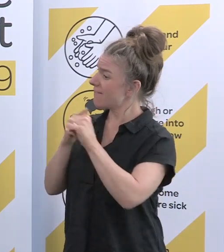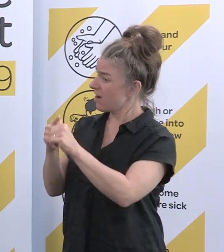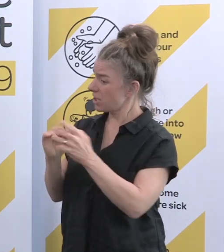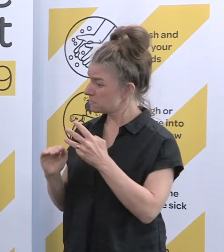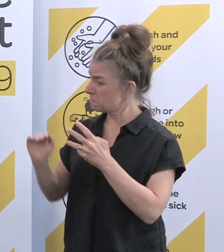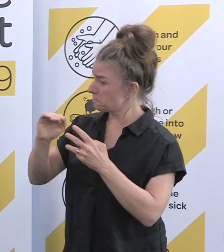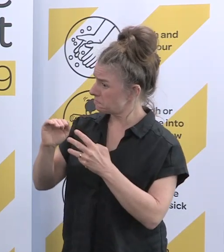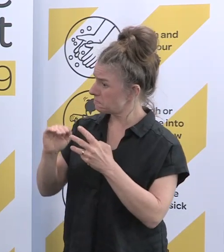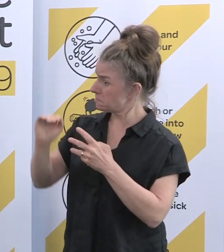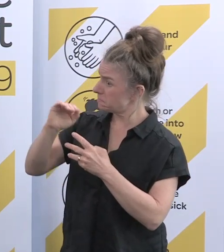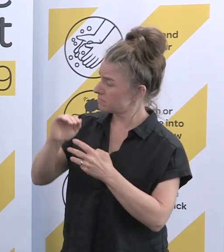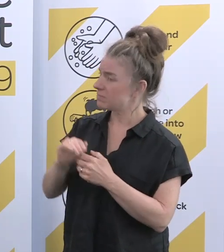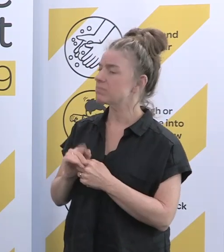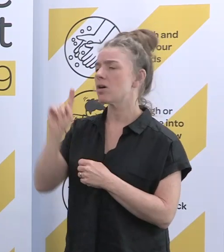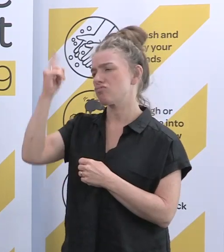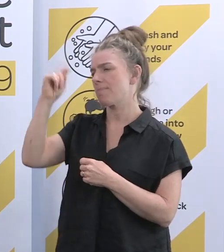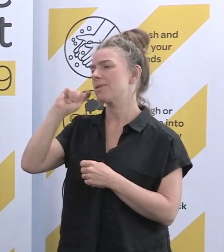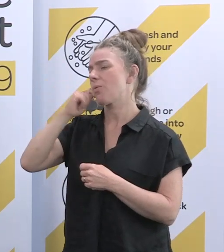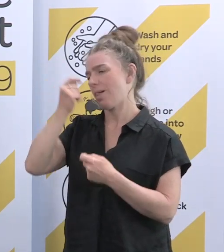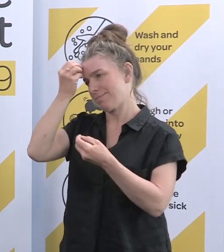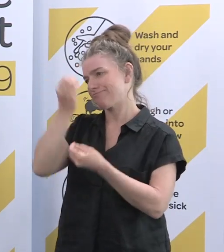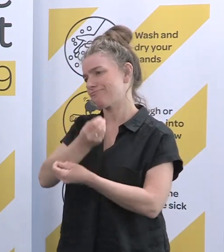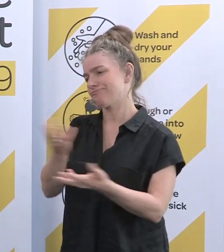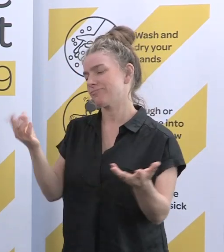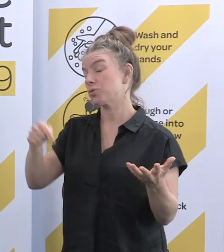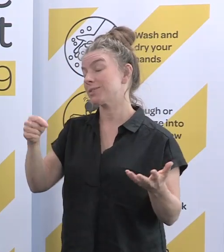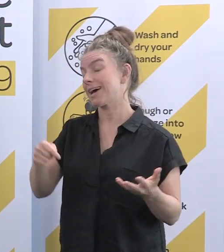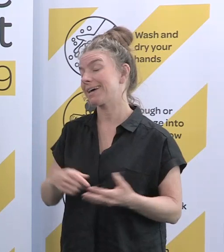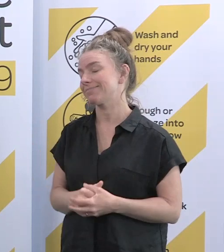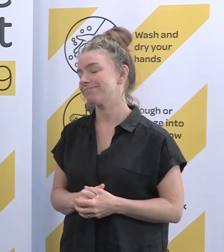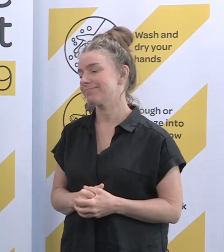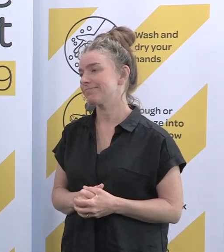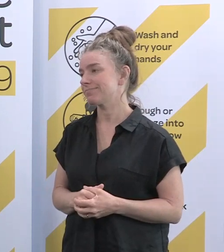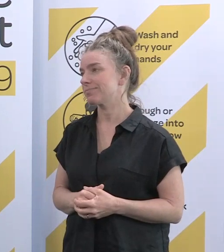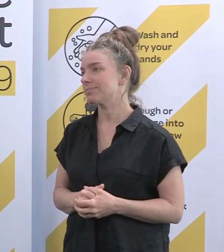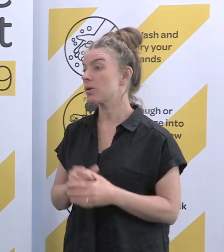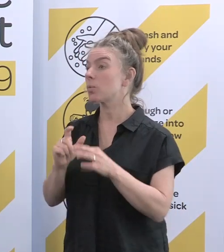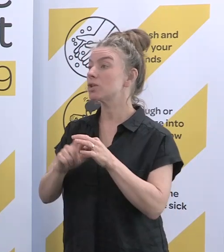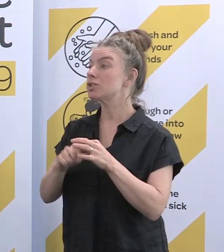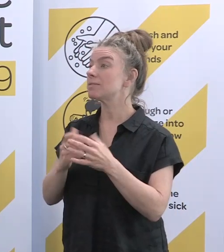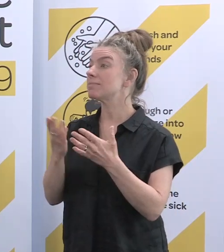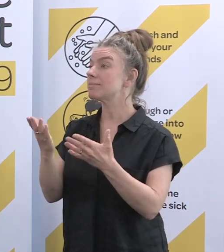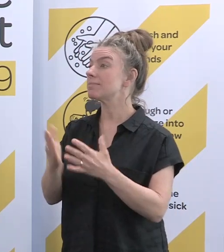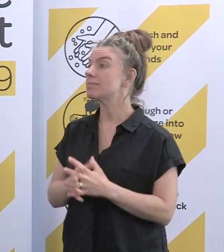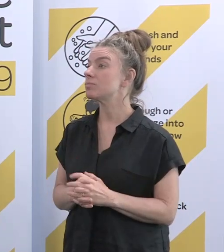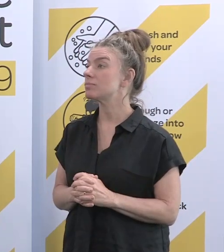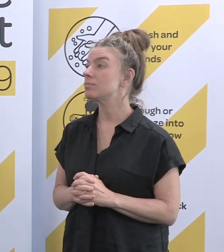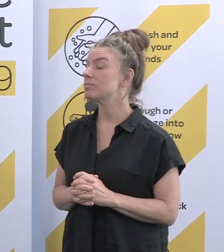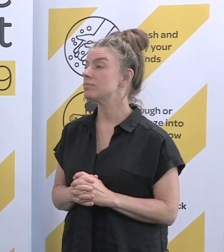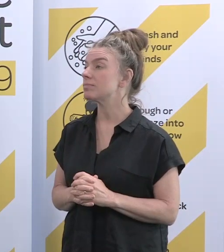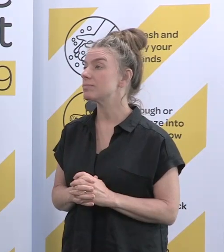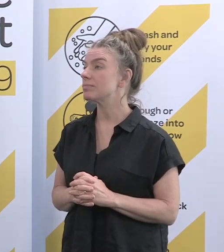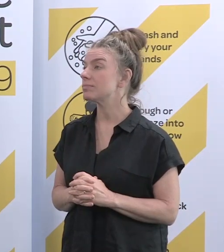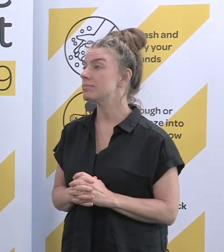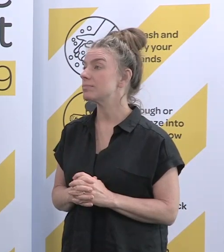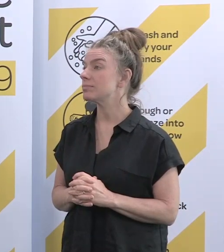to level 3 or 4? Well, the Prime Minister will let you know that But in less than an hour. Can I just, there was a question up at the back or something. I was going to ask, will you advise